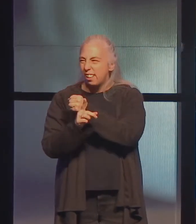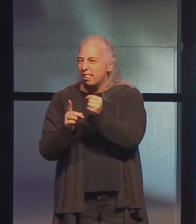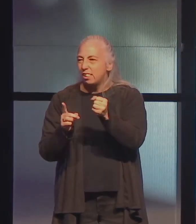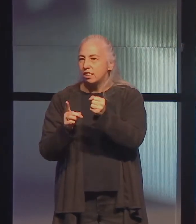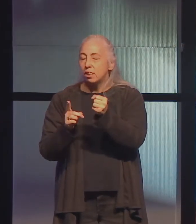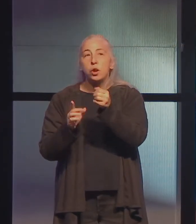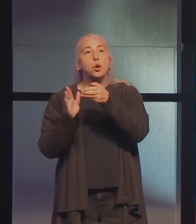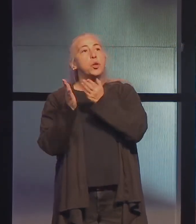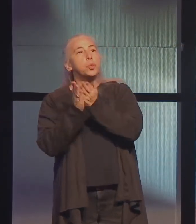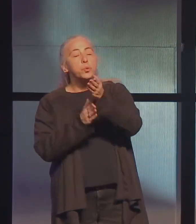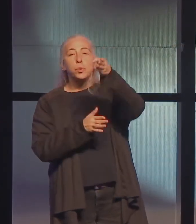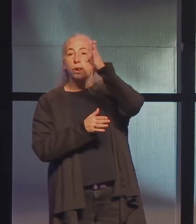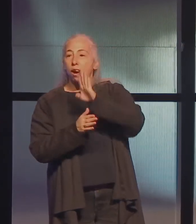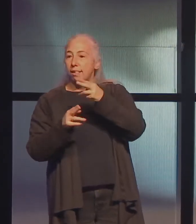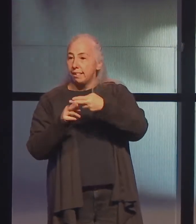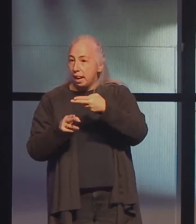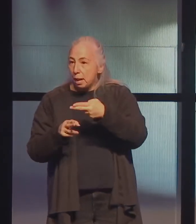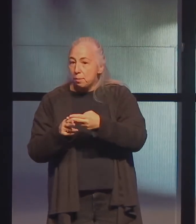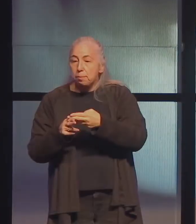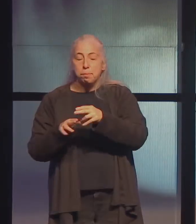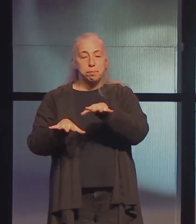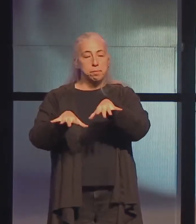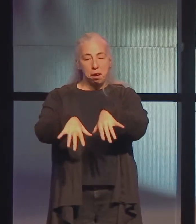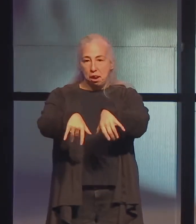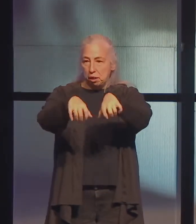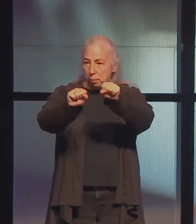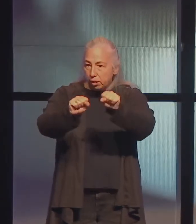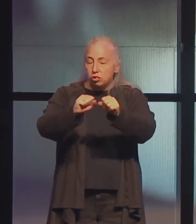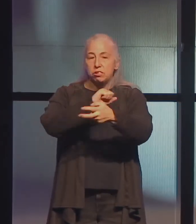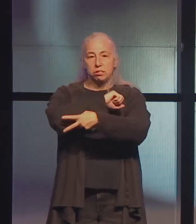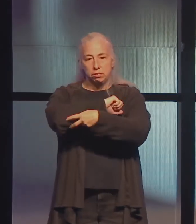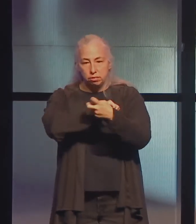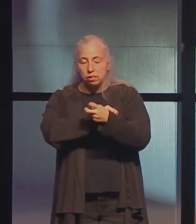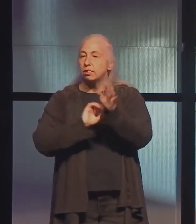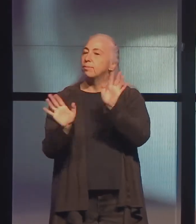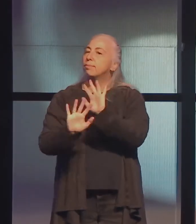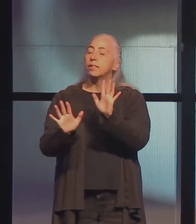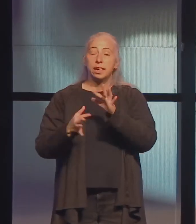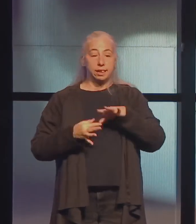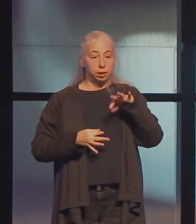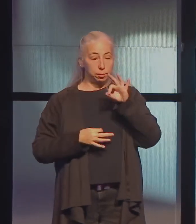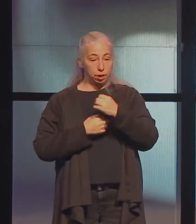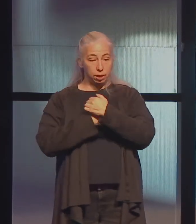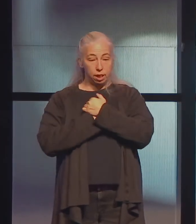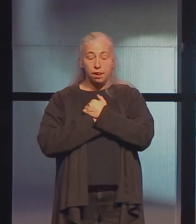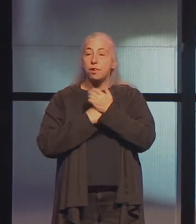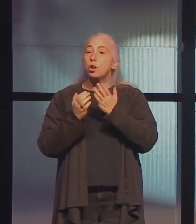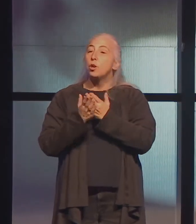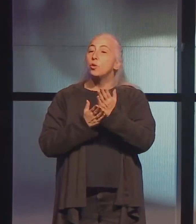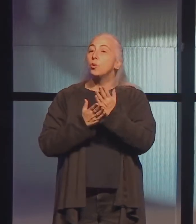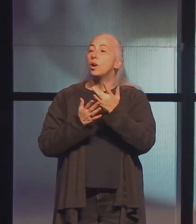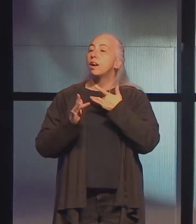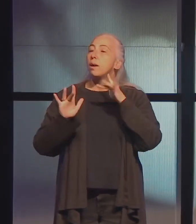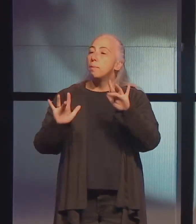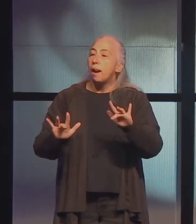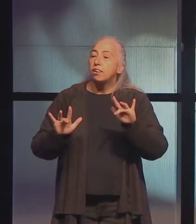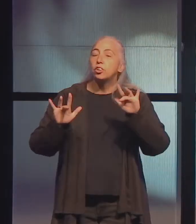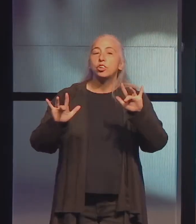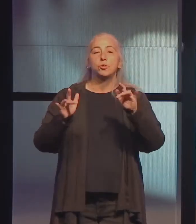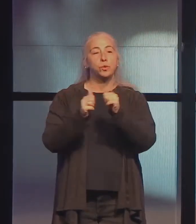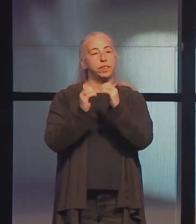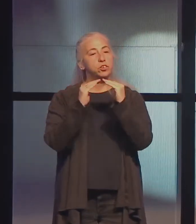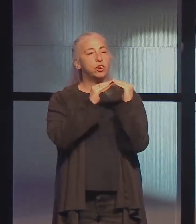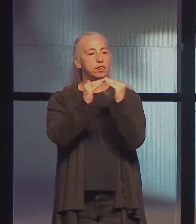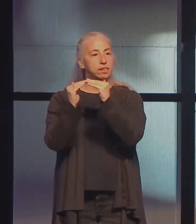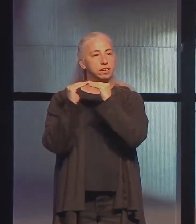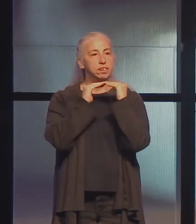love does not justify dispossession or occupation. The spirit of love is revealed in compassion, in justice, in right behavior